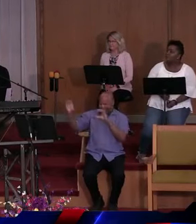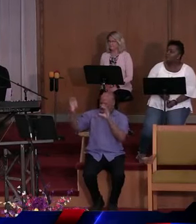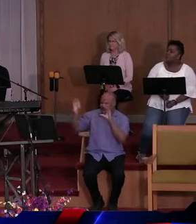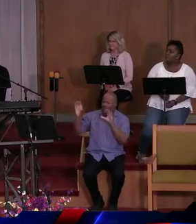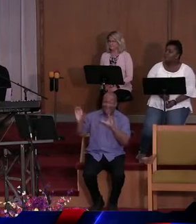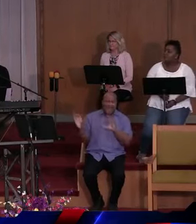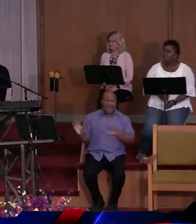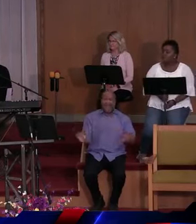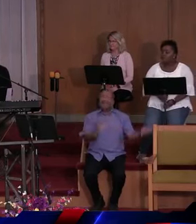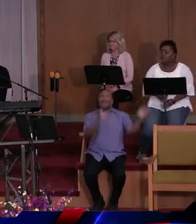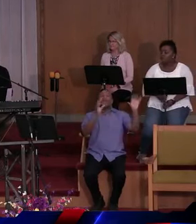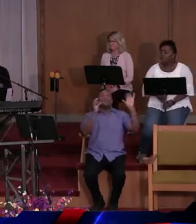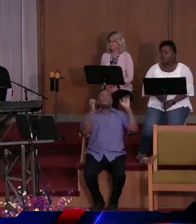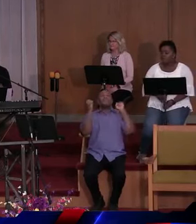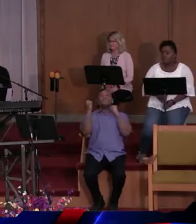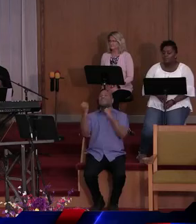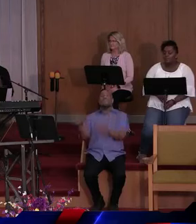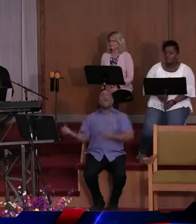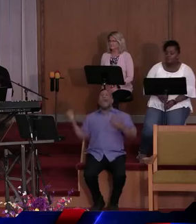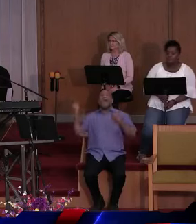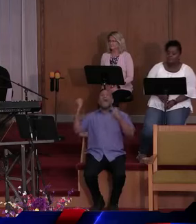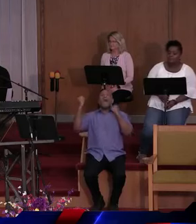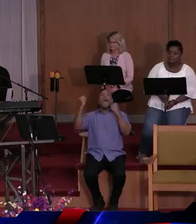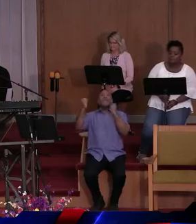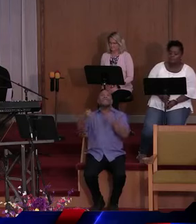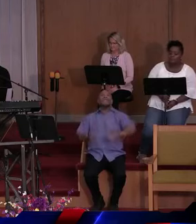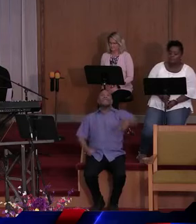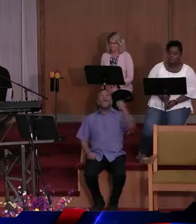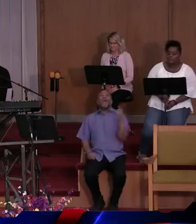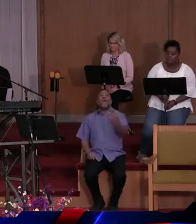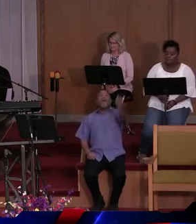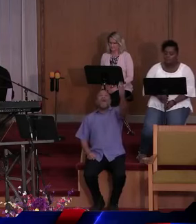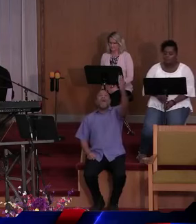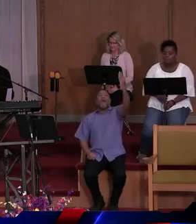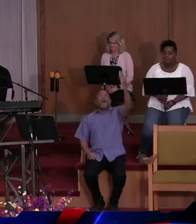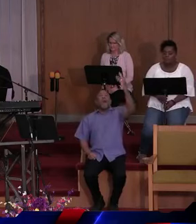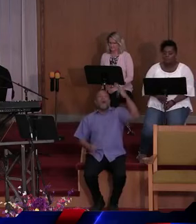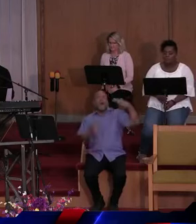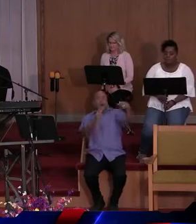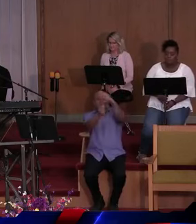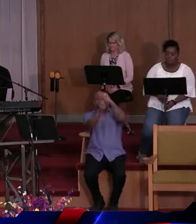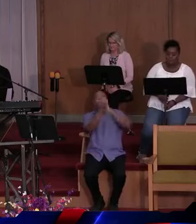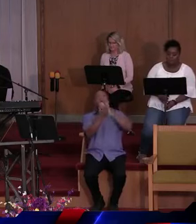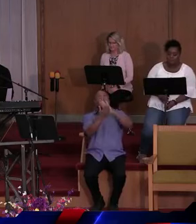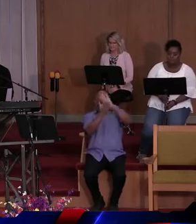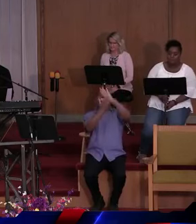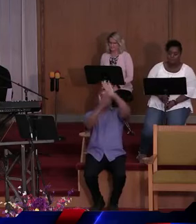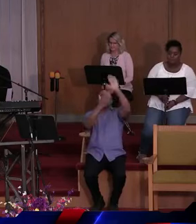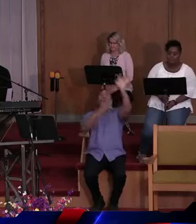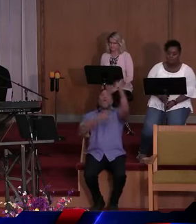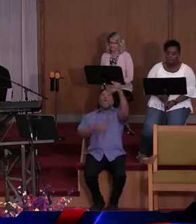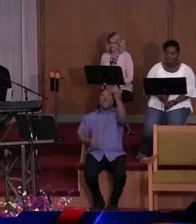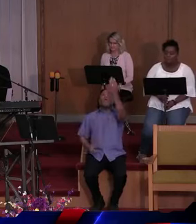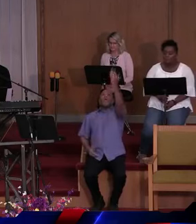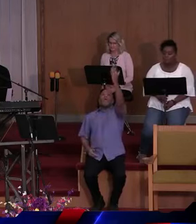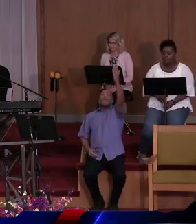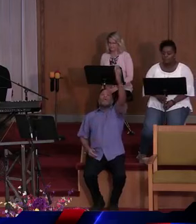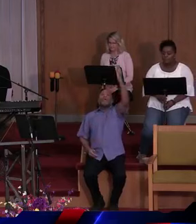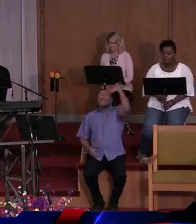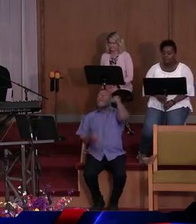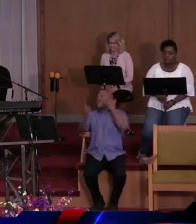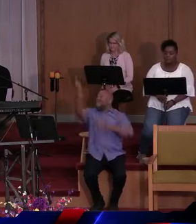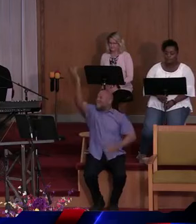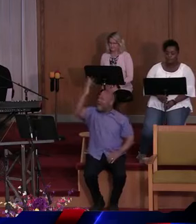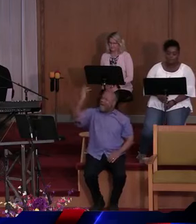Mighty you are, holy you are, your mercy